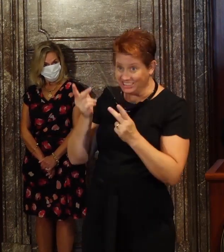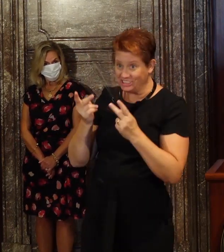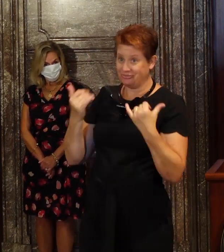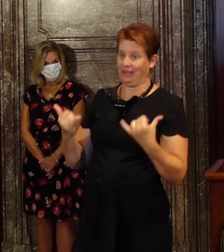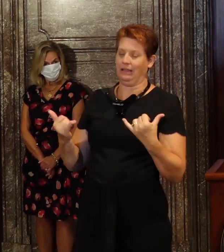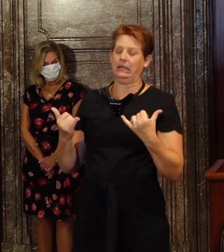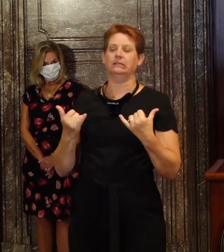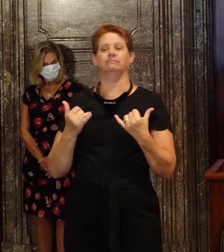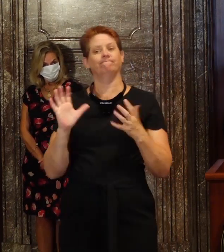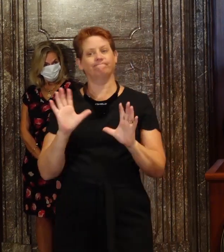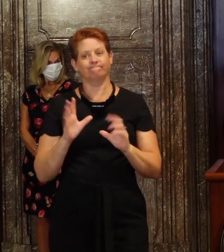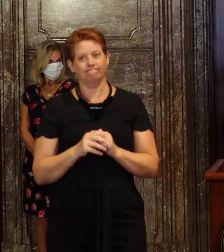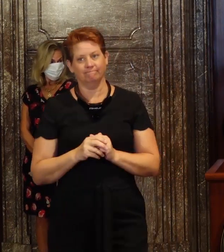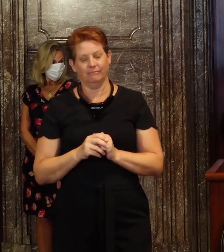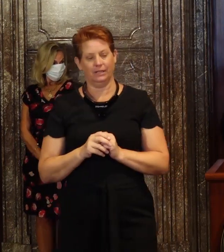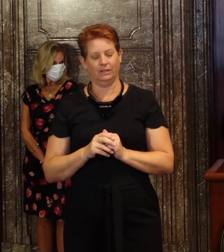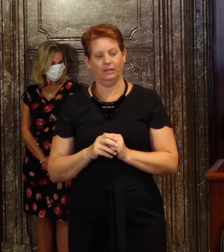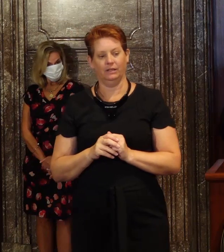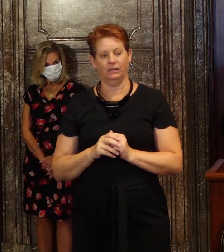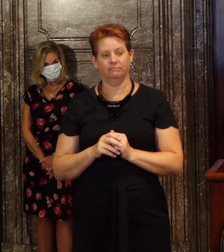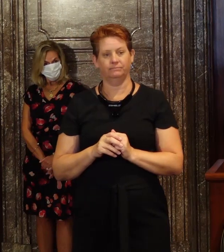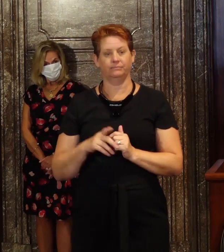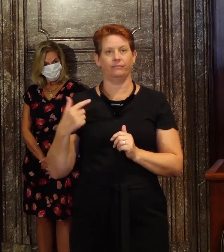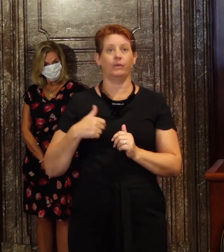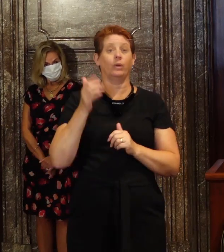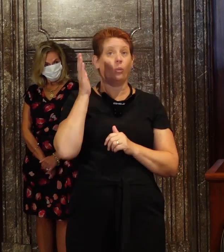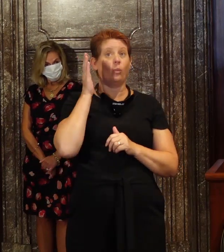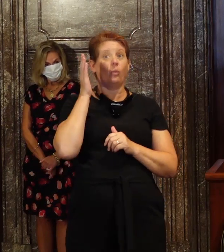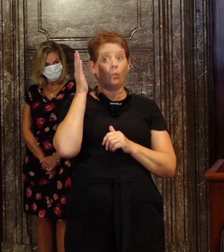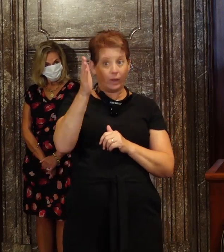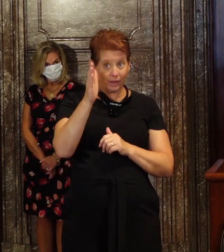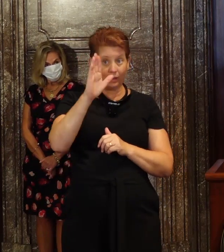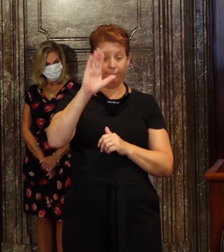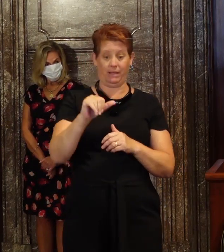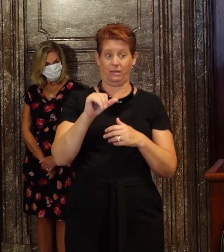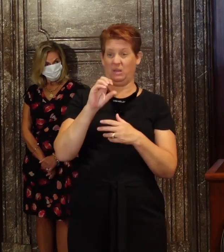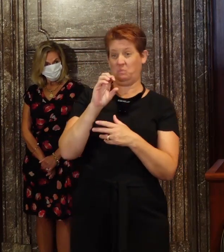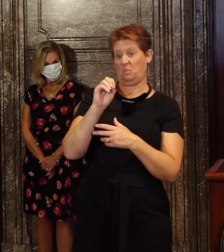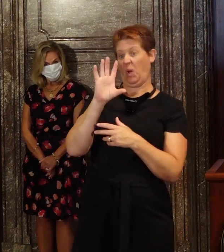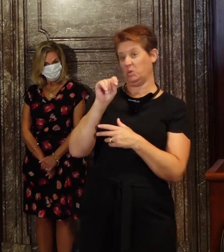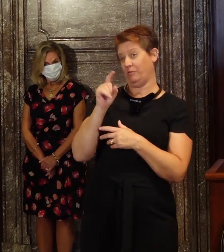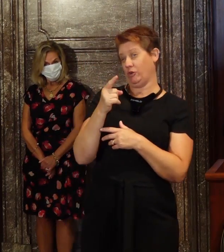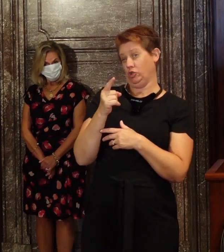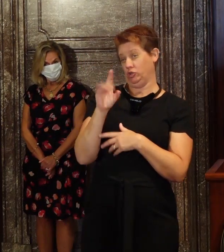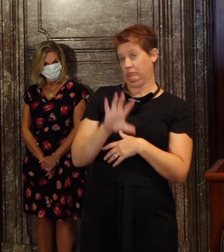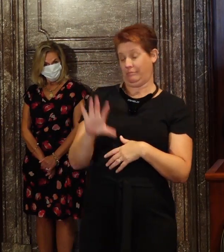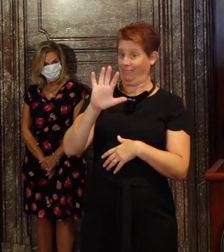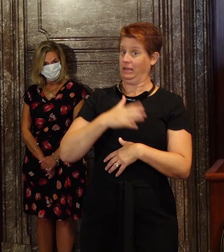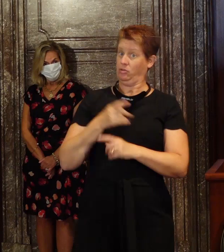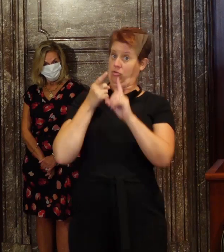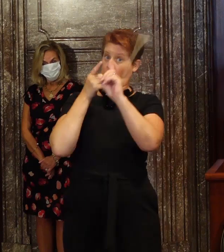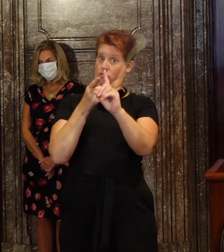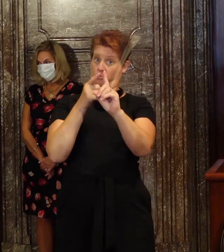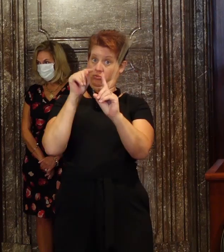this point. We will, by the 1st of October, that's our